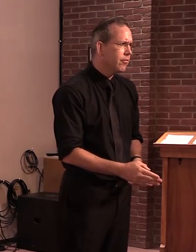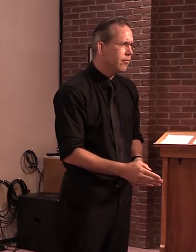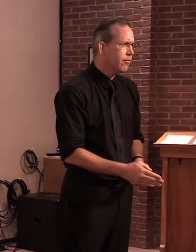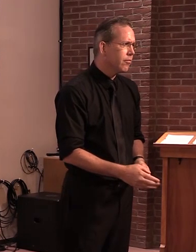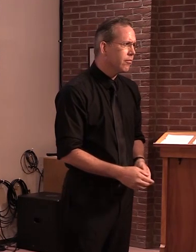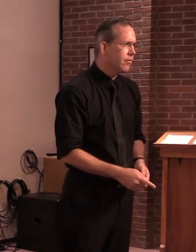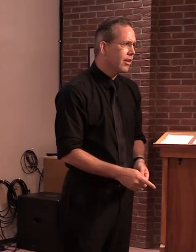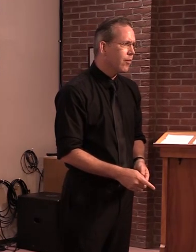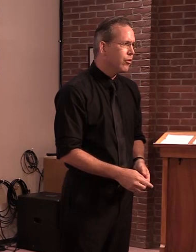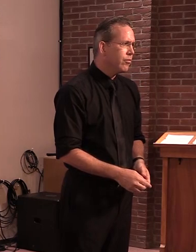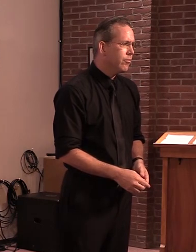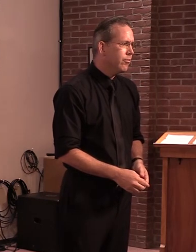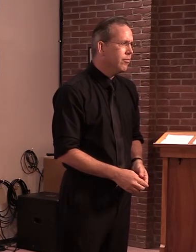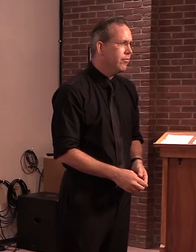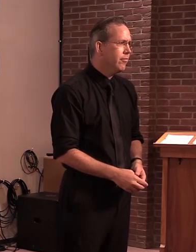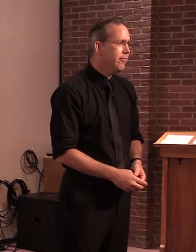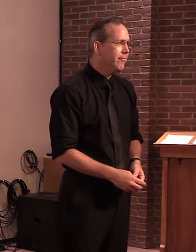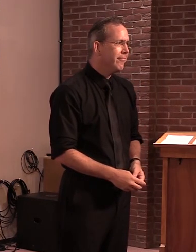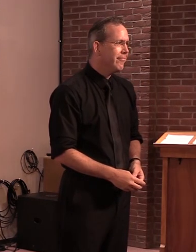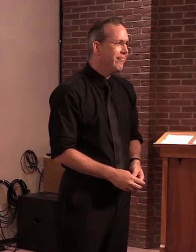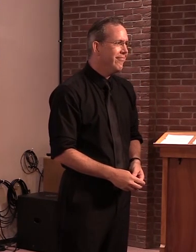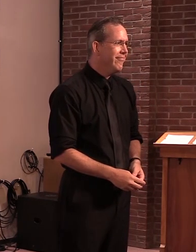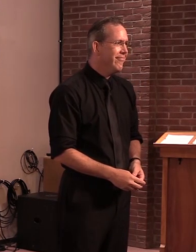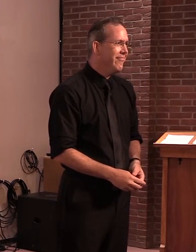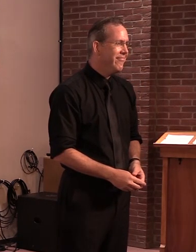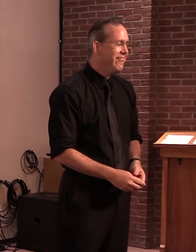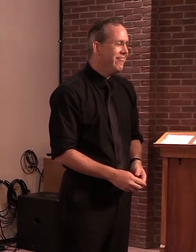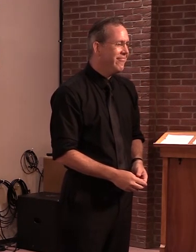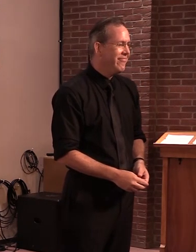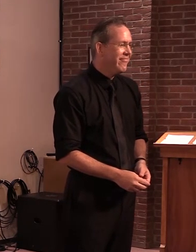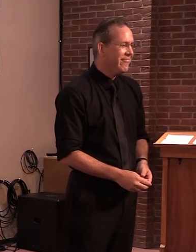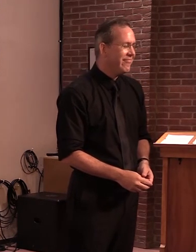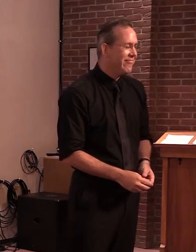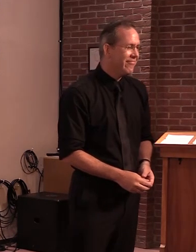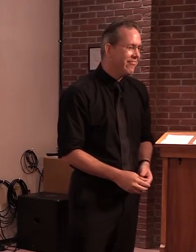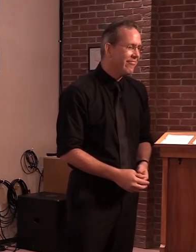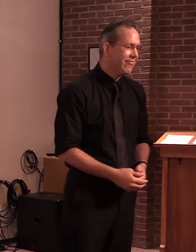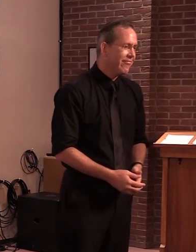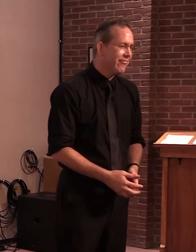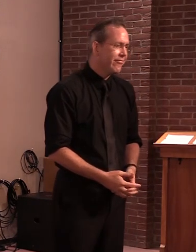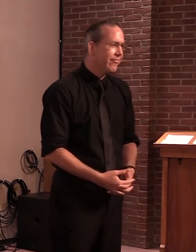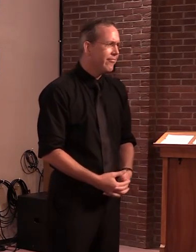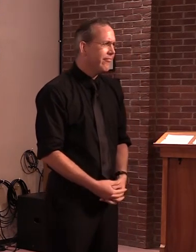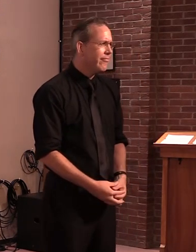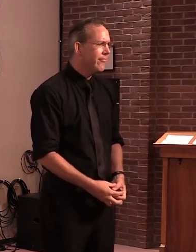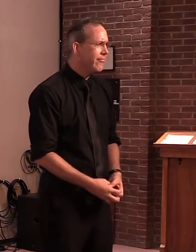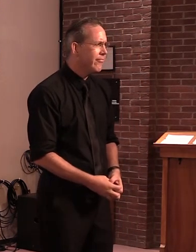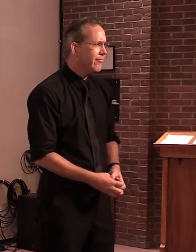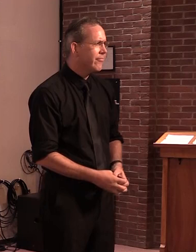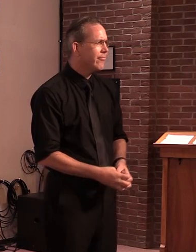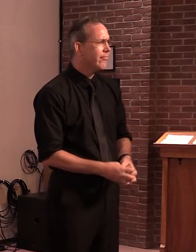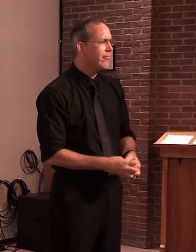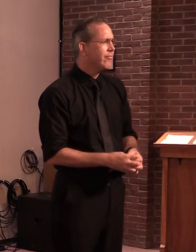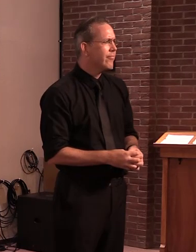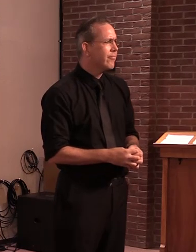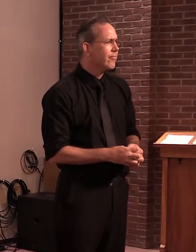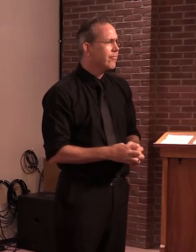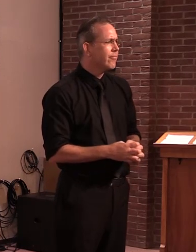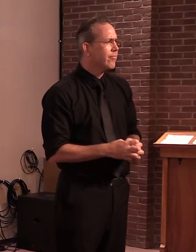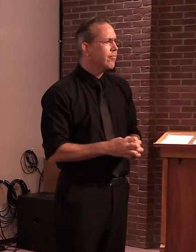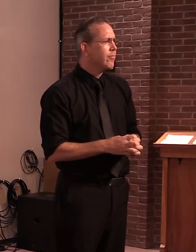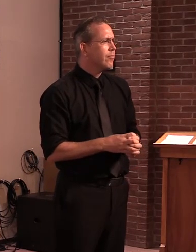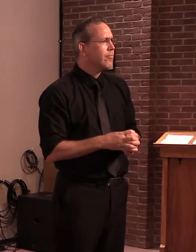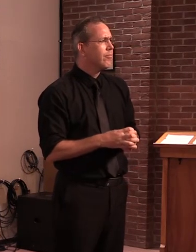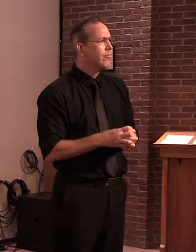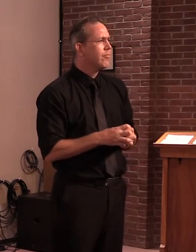the 15 refusals, you have tested all of the Vermont prisoners at the facility,